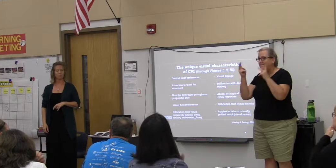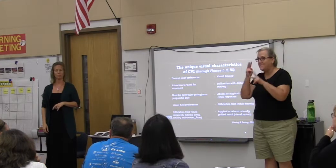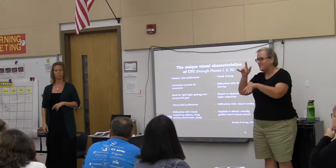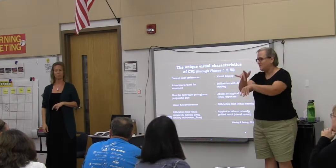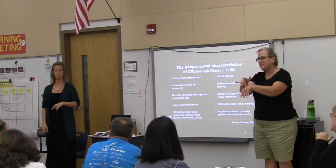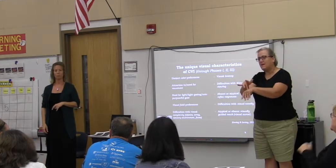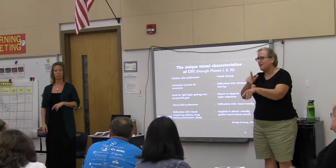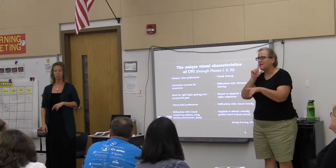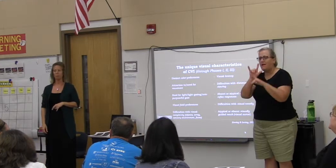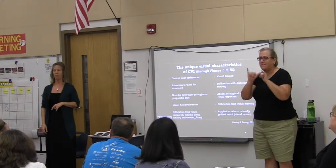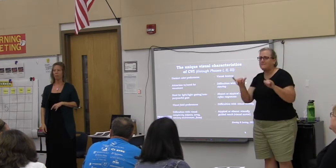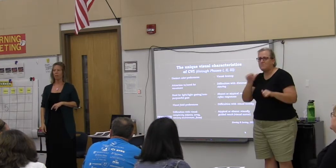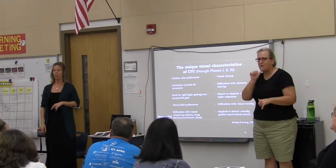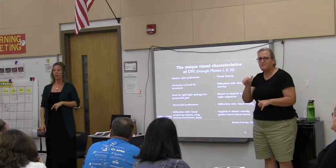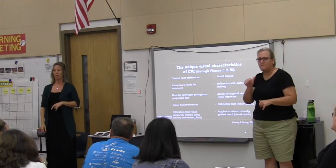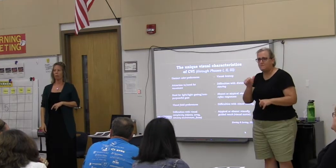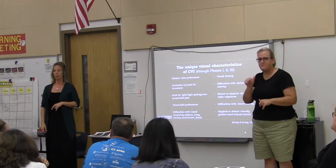same time.